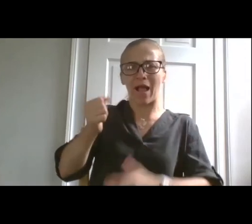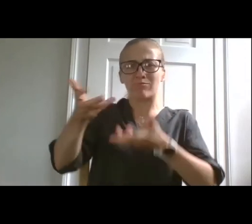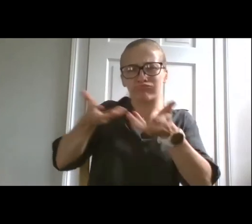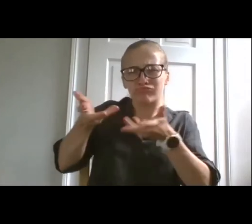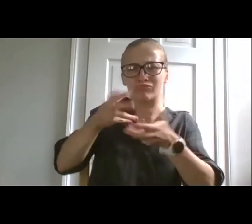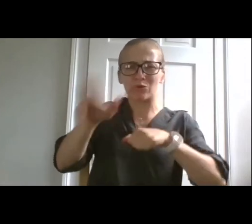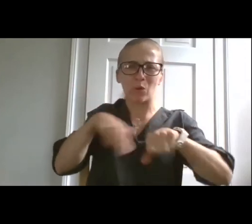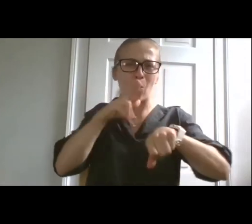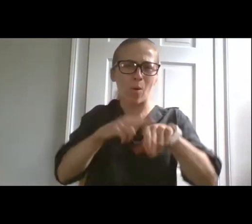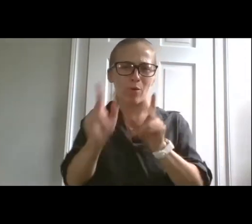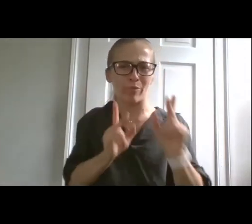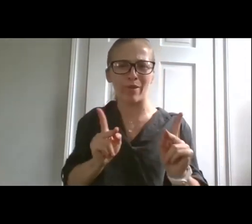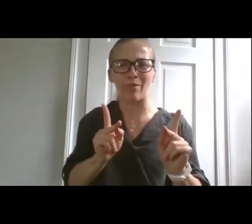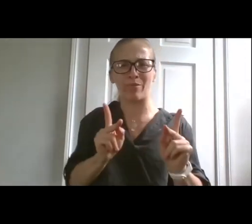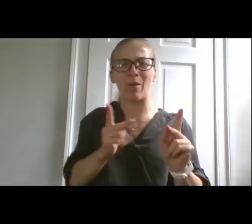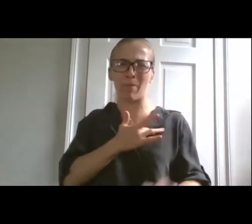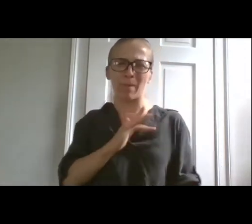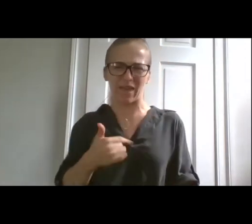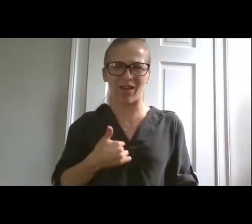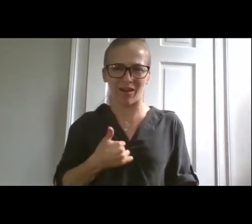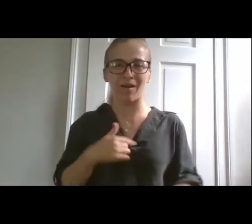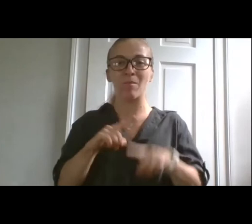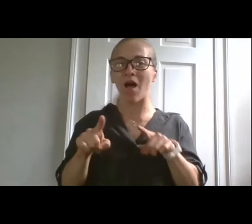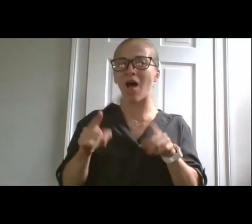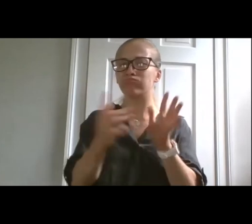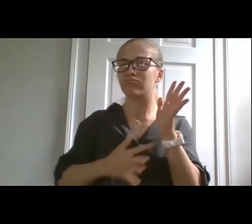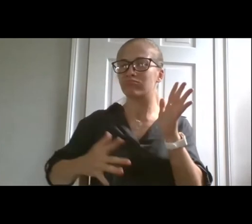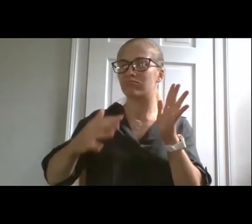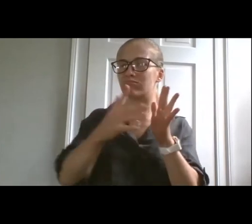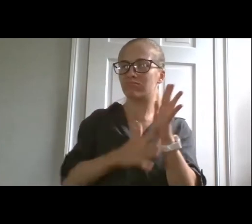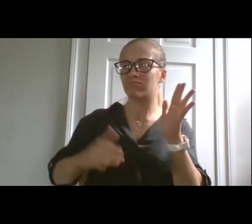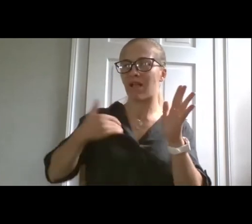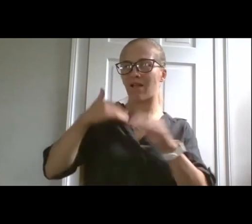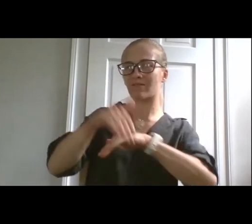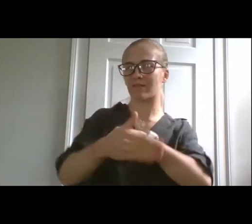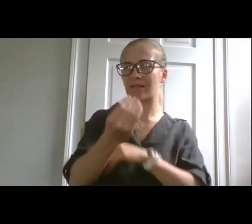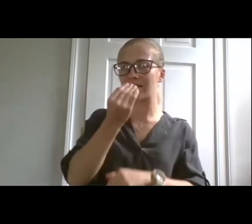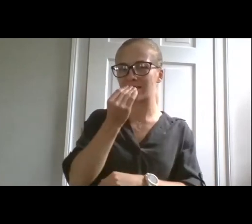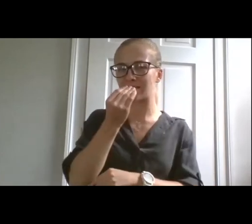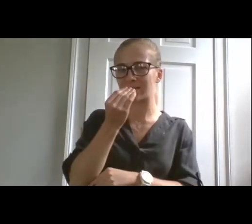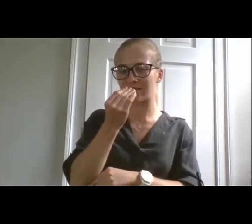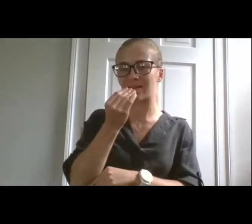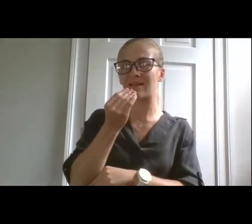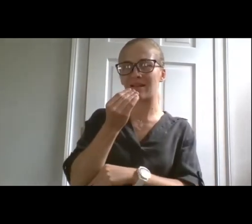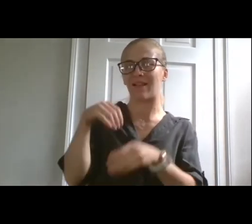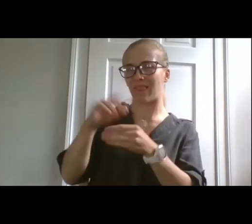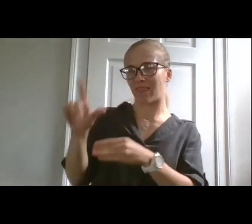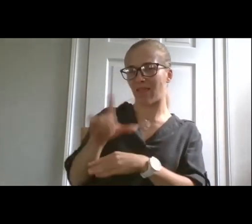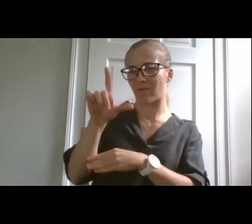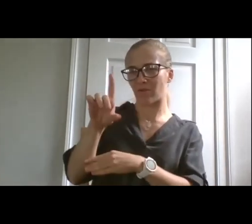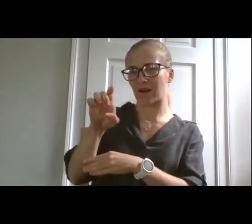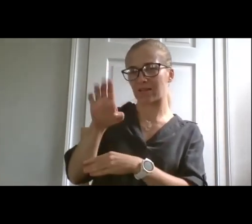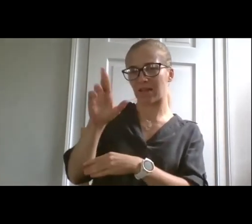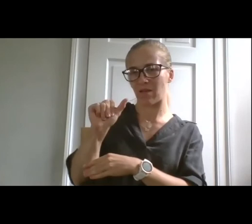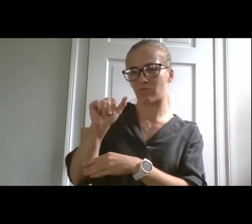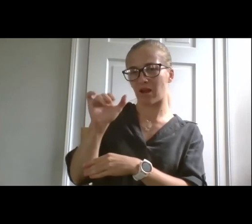actual people. But every now and then, there was a dinner at the Folger Shakespeare Library when Deborah Eisenberg won the